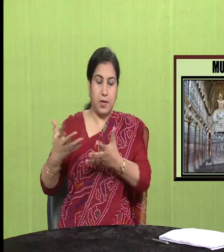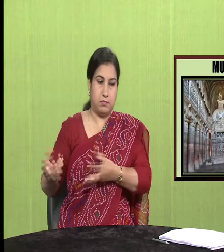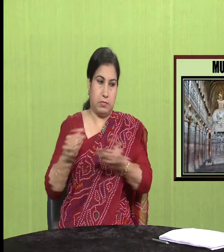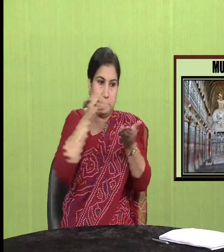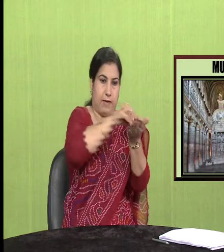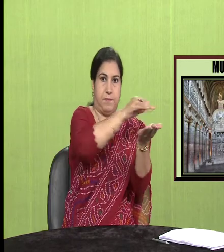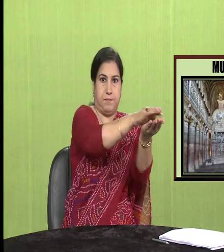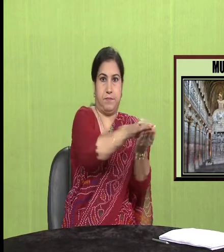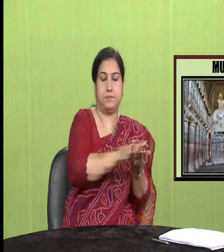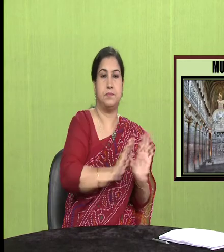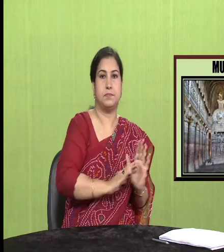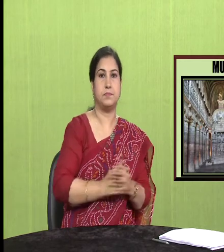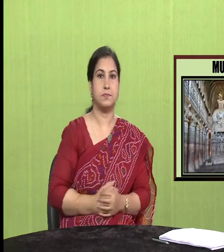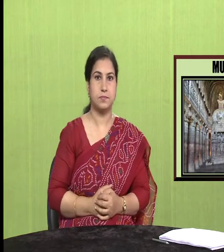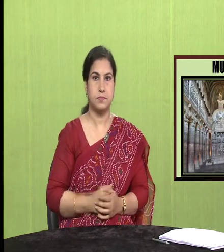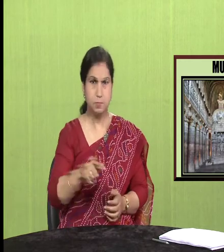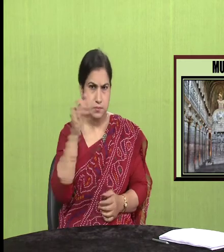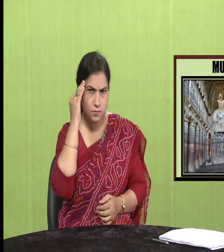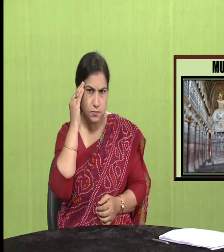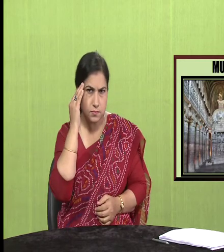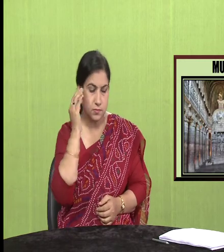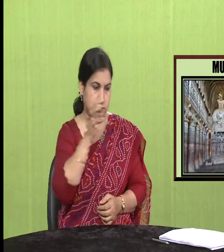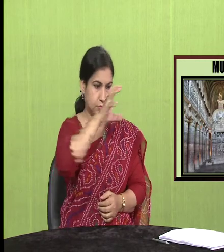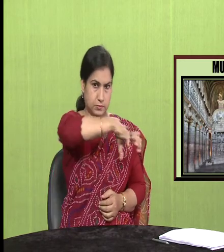Do you know what is a museum?